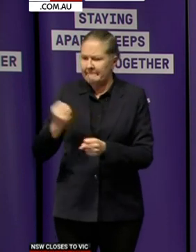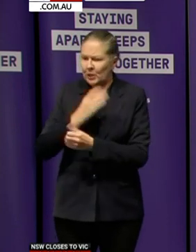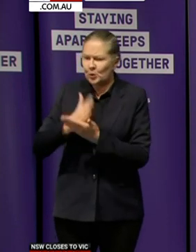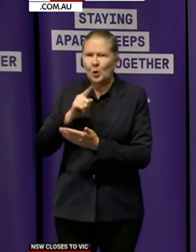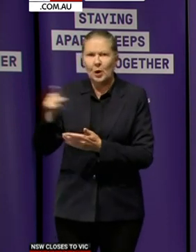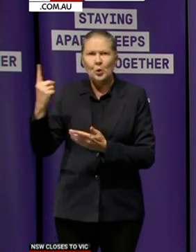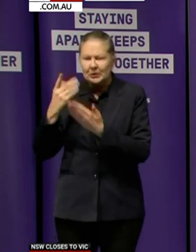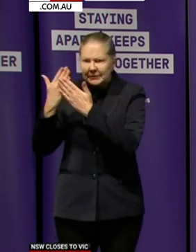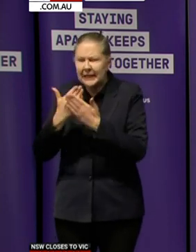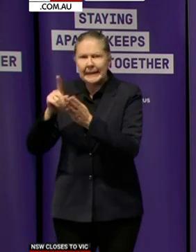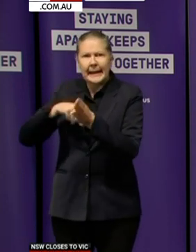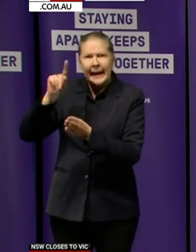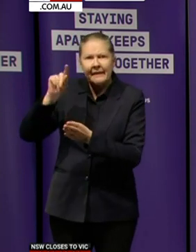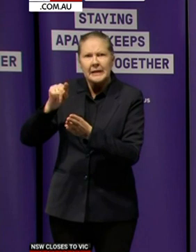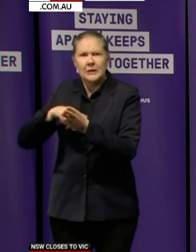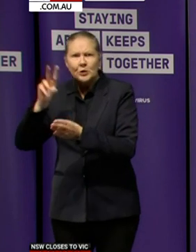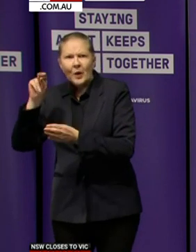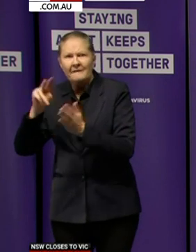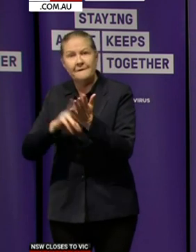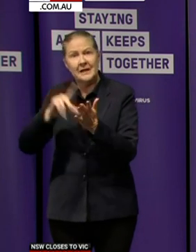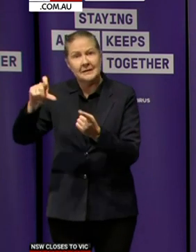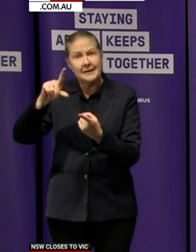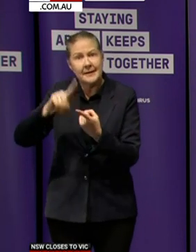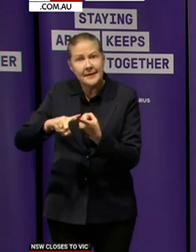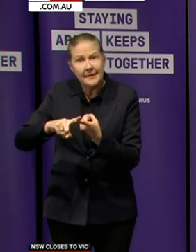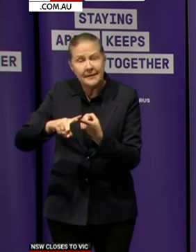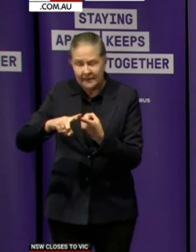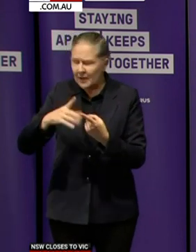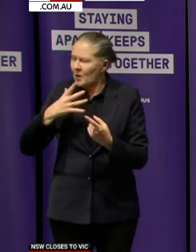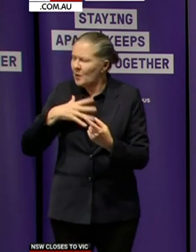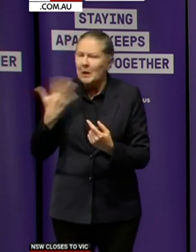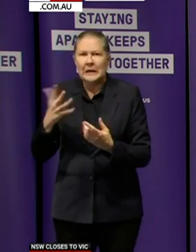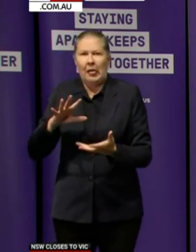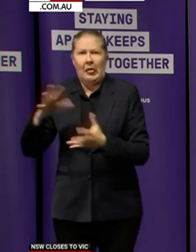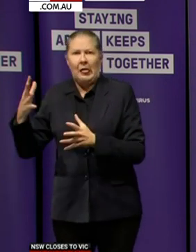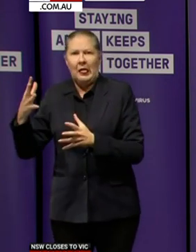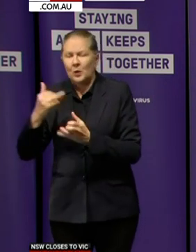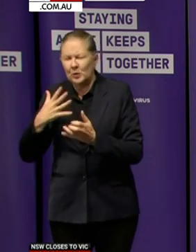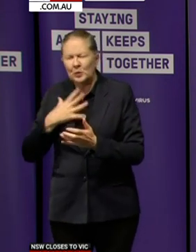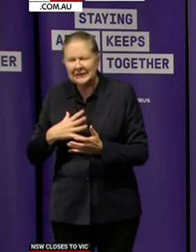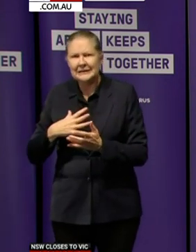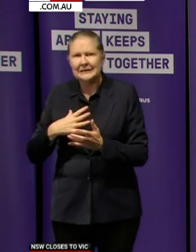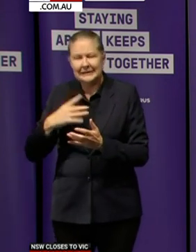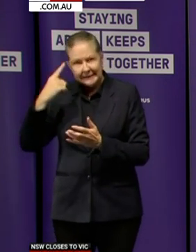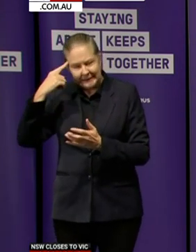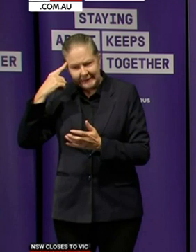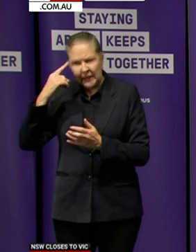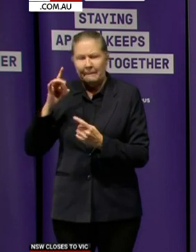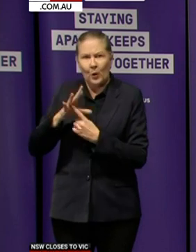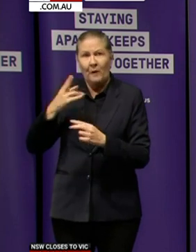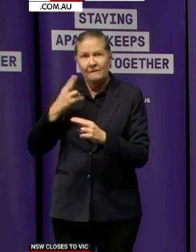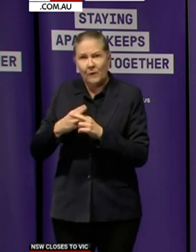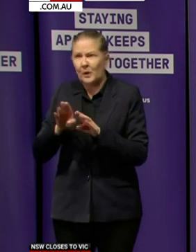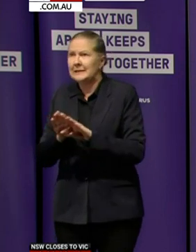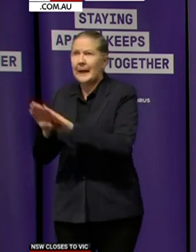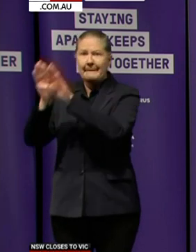not any more disrupted than it already has been, and we want the certificate of education to be meaningful across both regional Victoria and